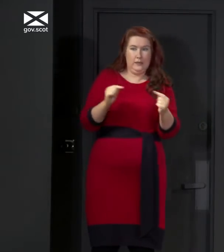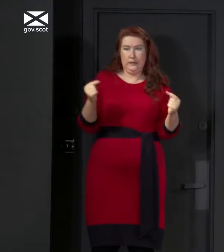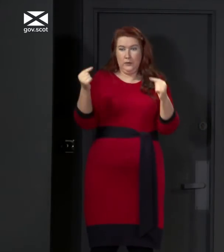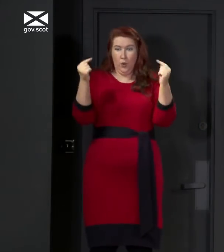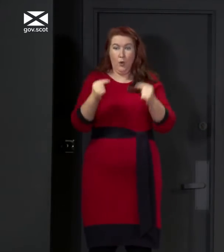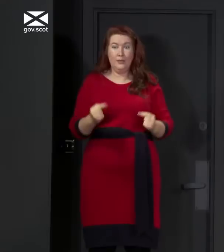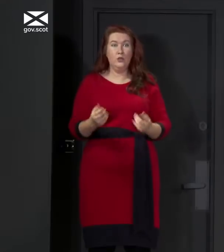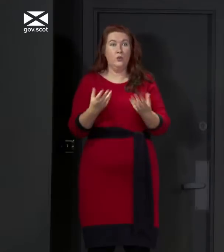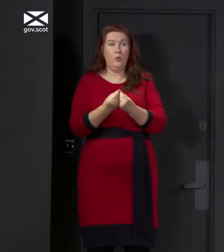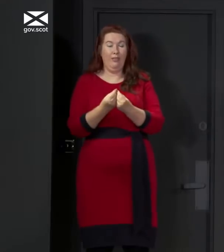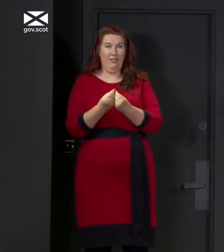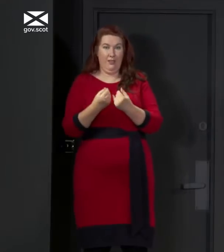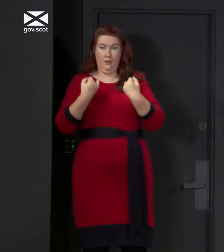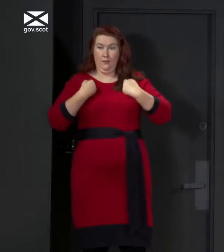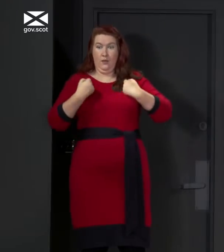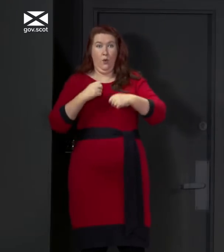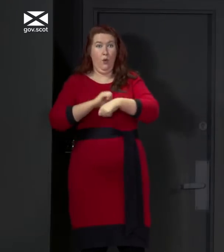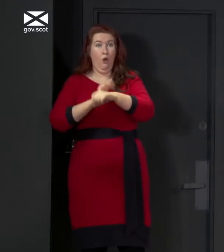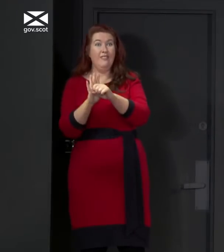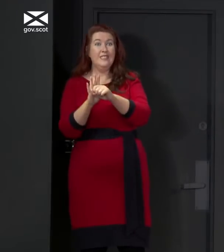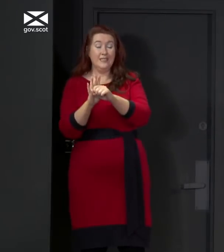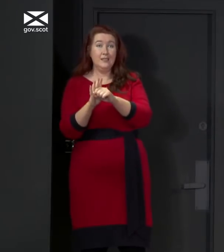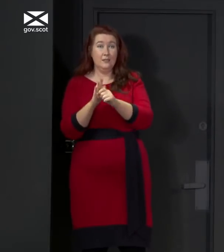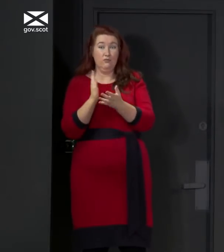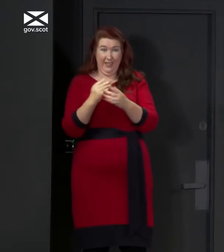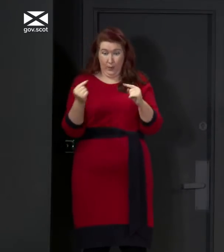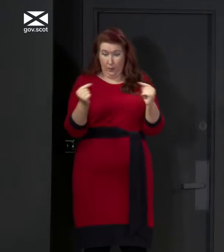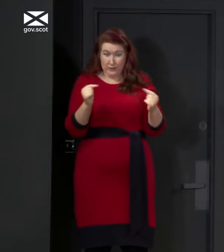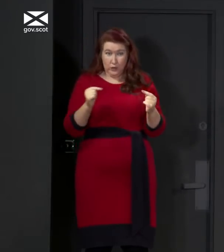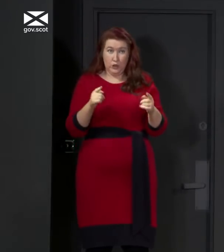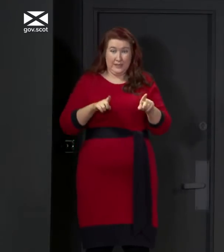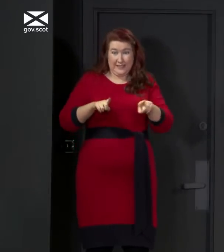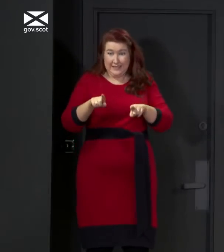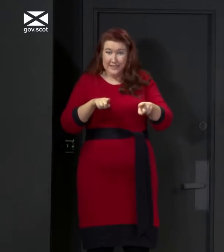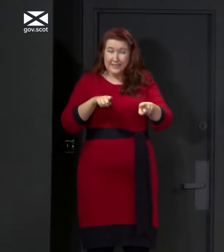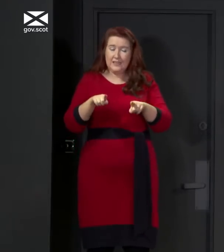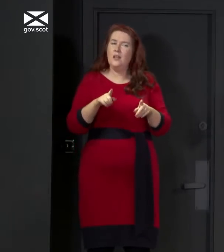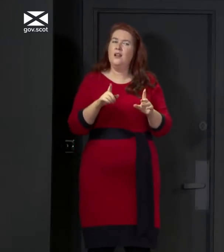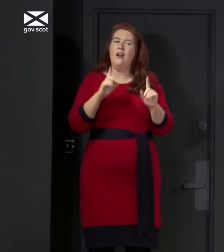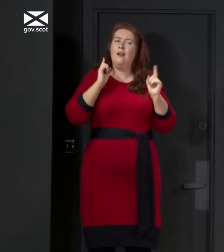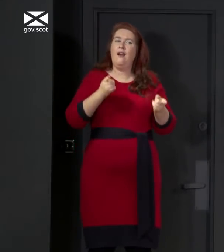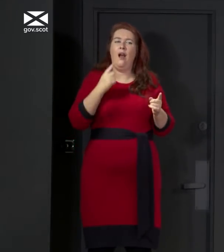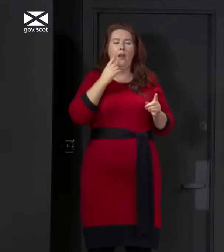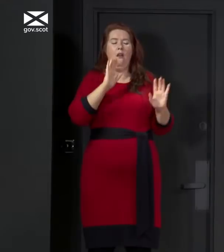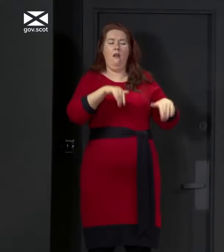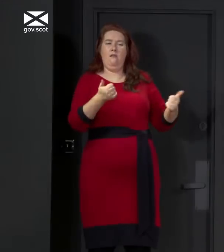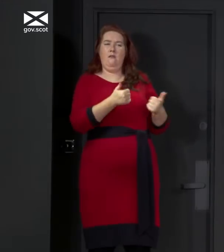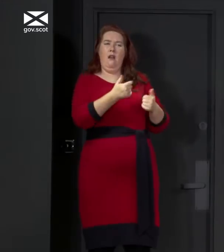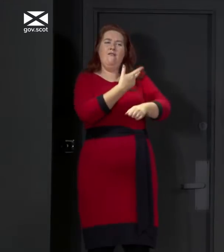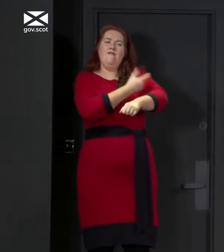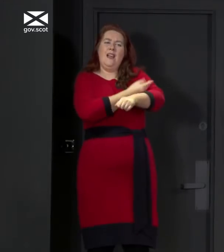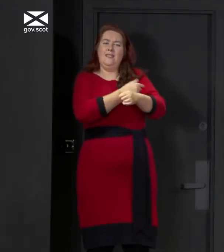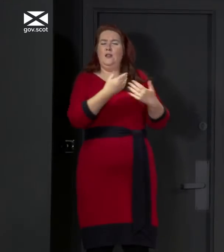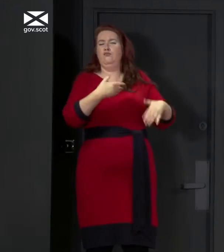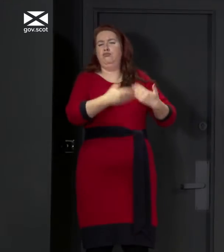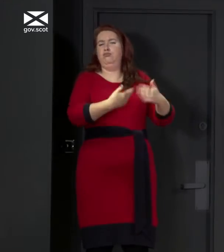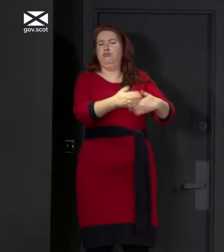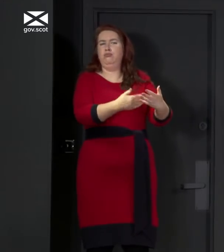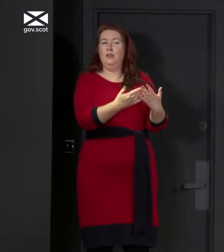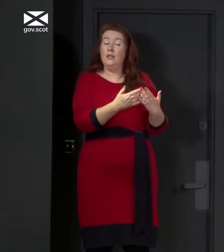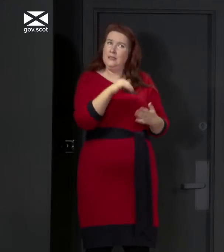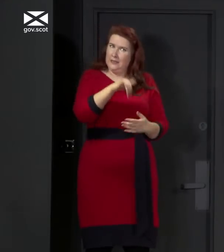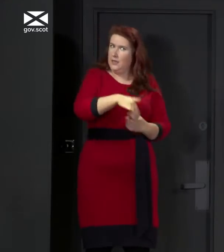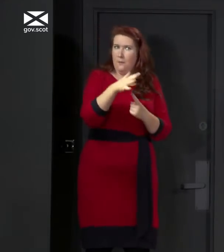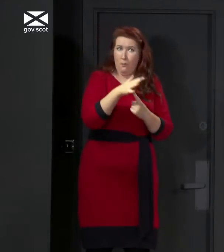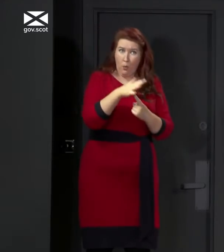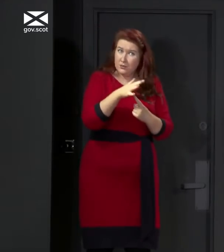really is, in essence, what it is. We can't rely solely on speeding up vaccination. That's really